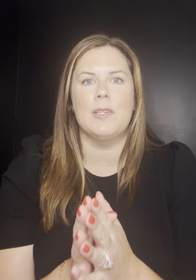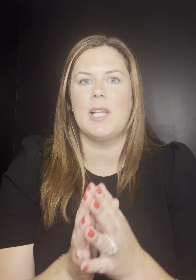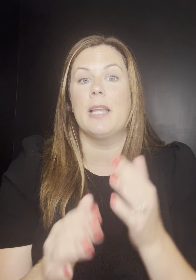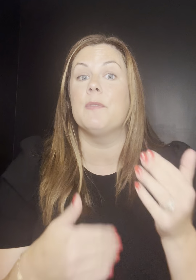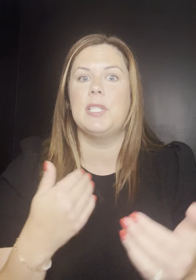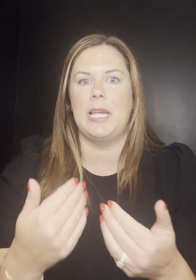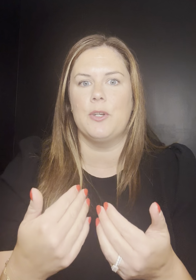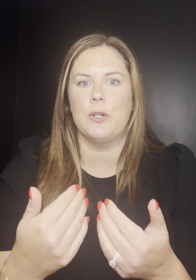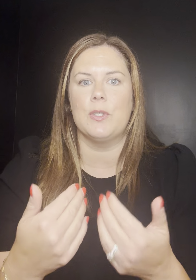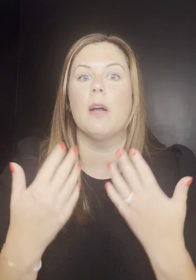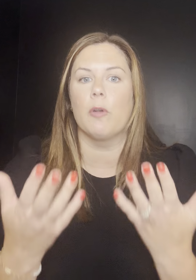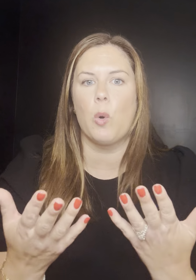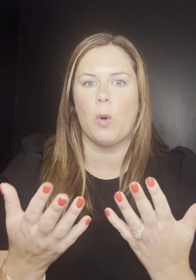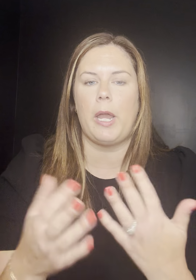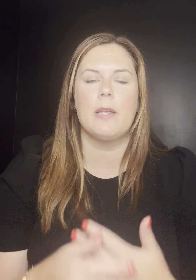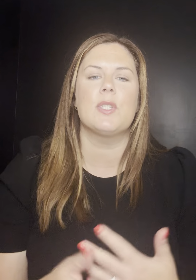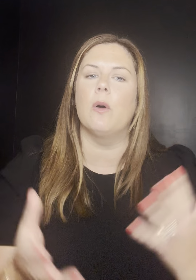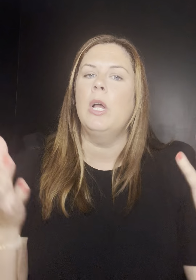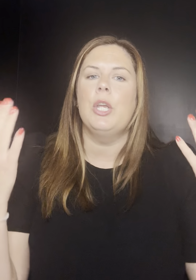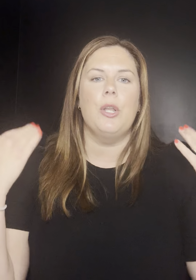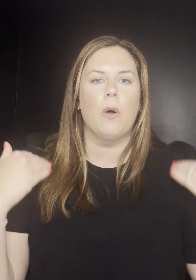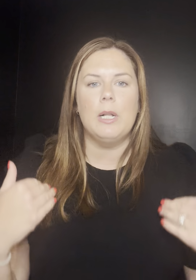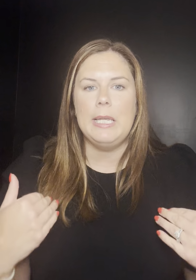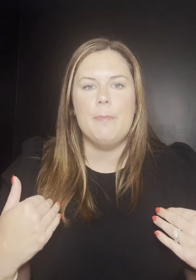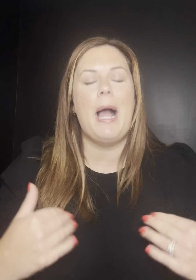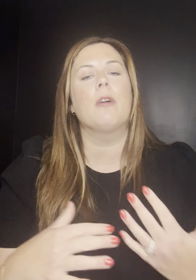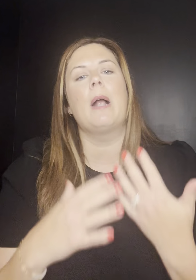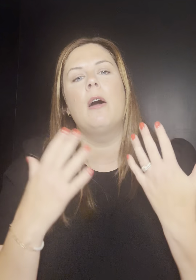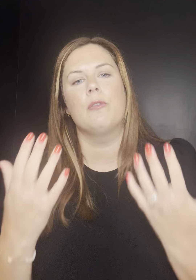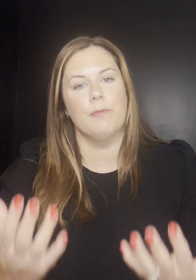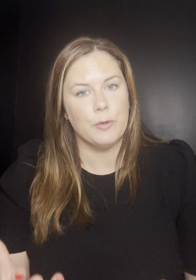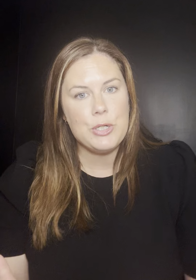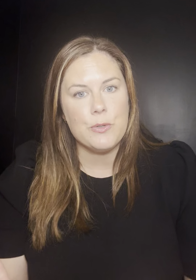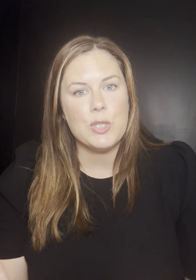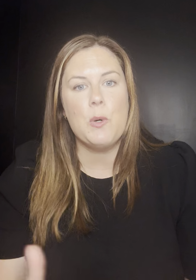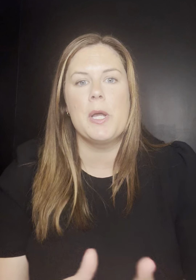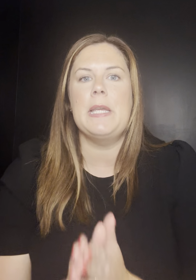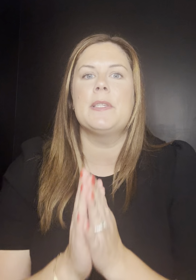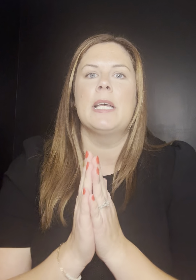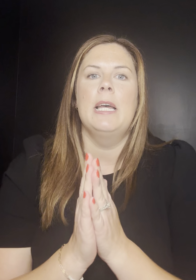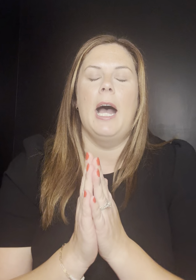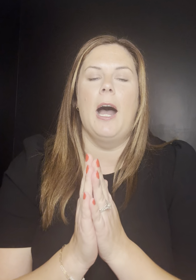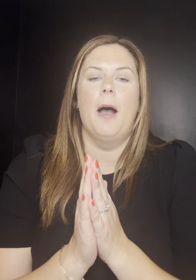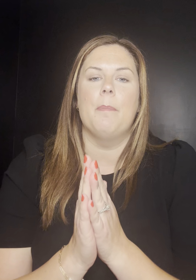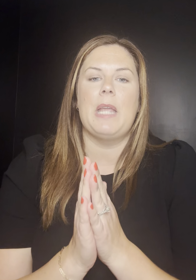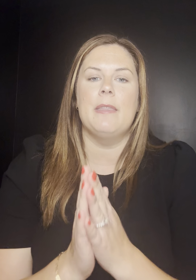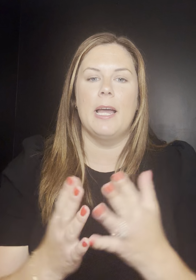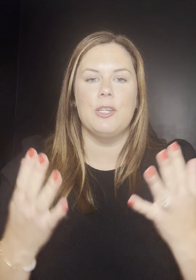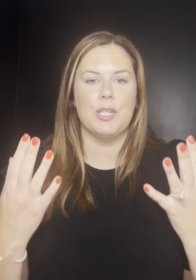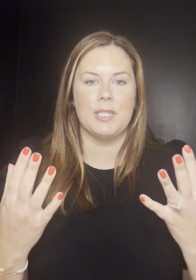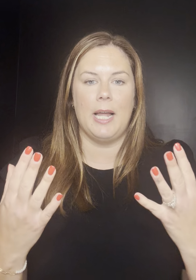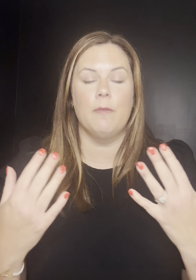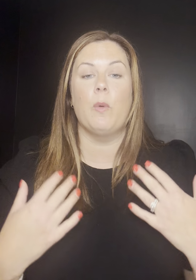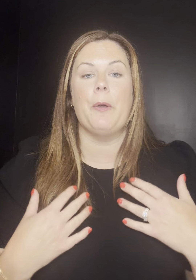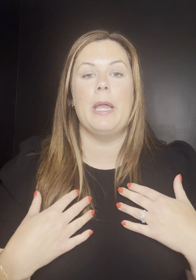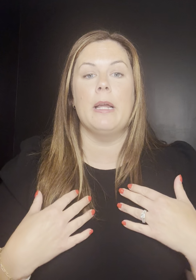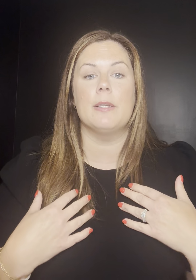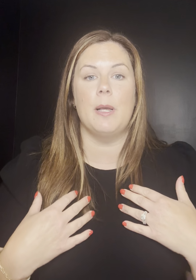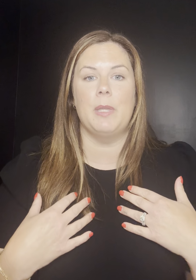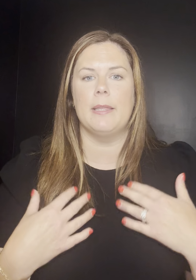kind of standards of recording. So, clean background, reduce noise, and then just kind of wearing something that's